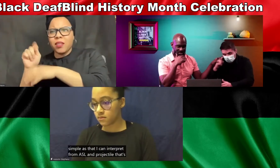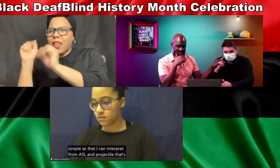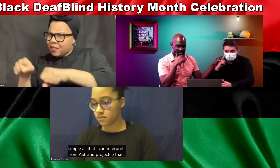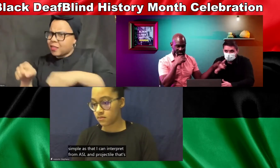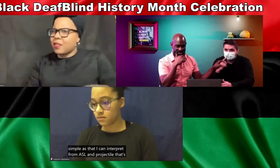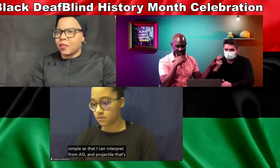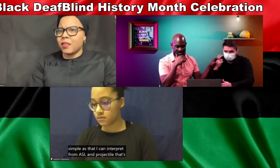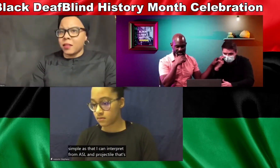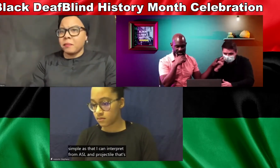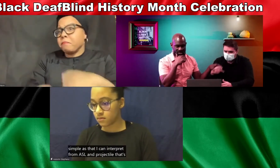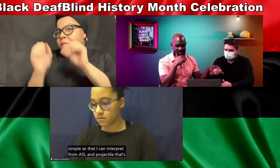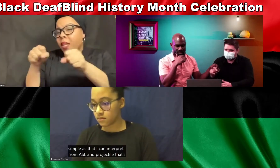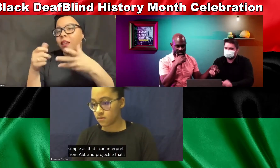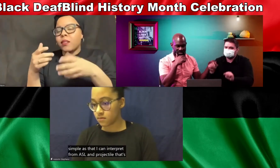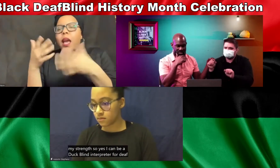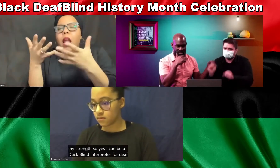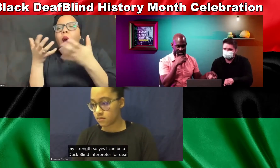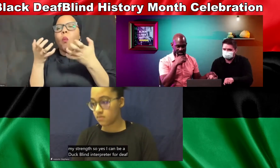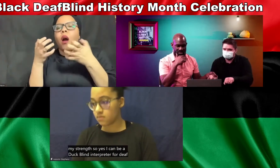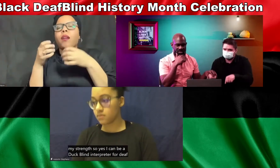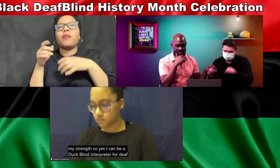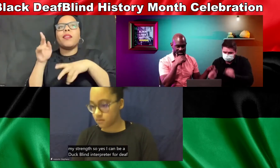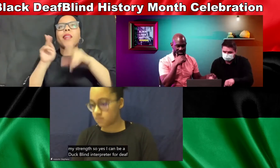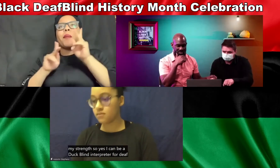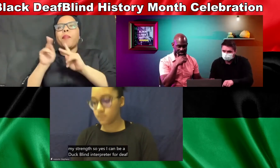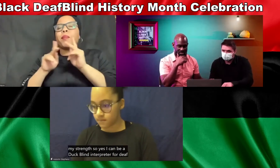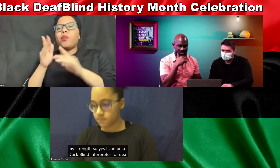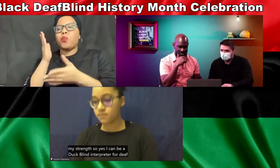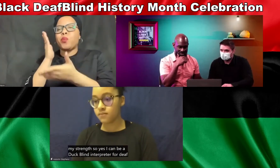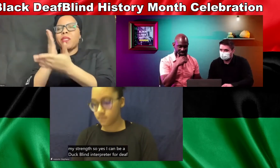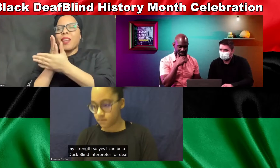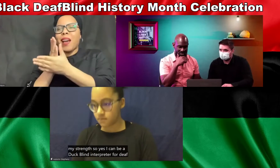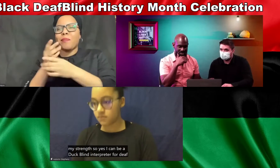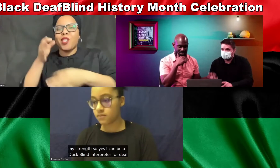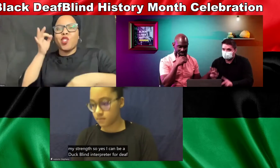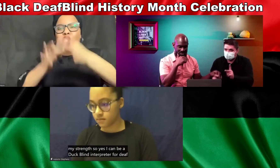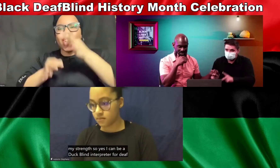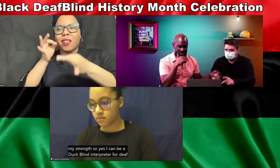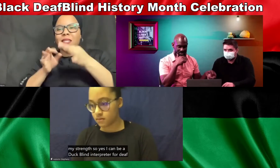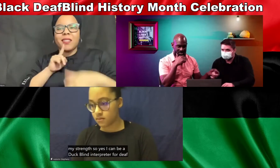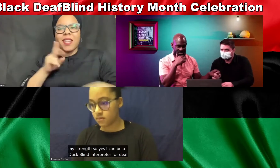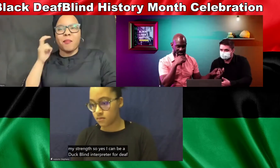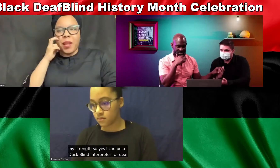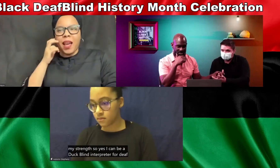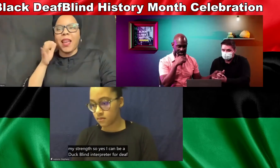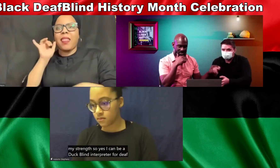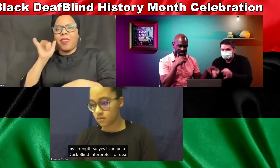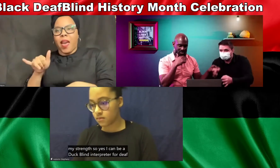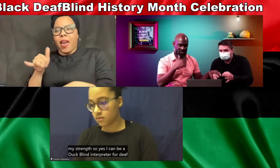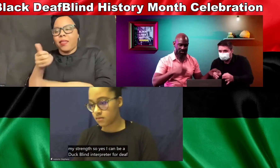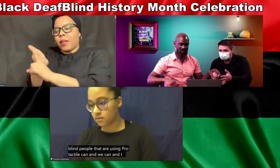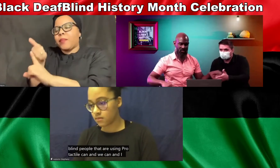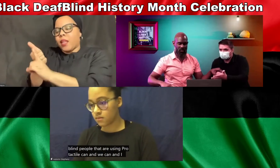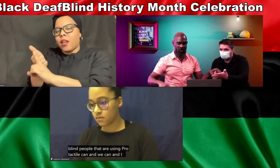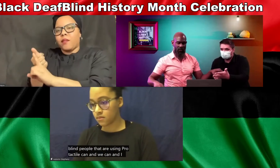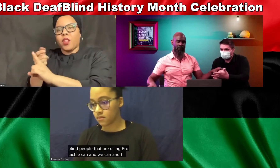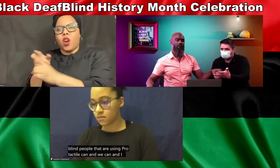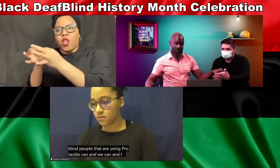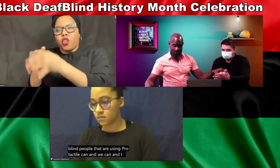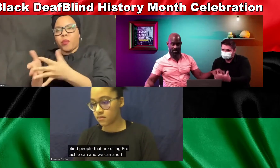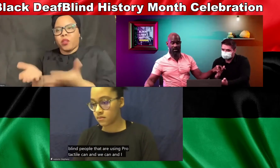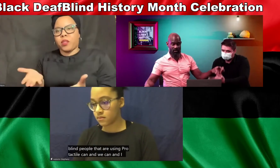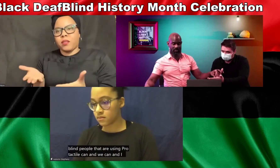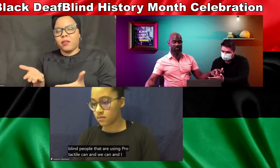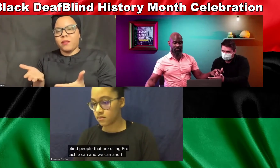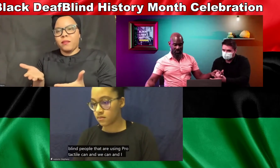for deafblind people that are using ProTactile. I can, and we can. And I want people to stop judging and making